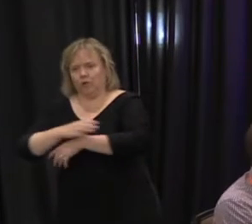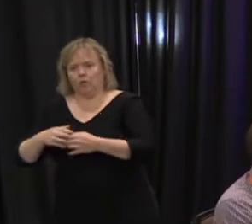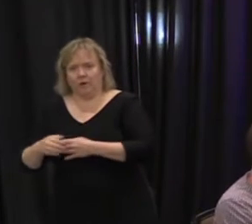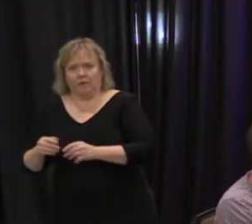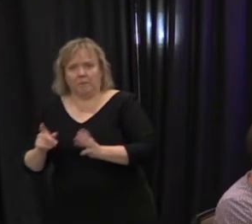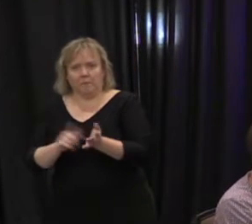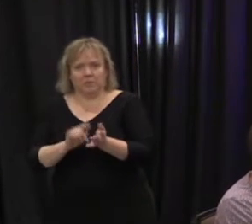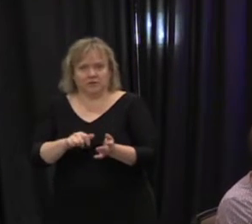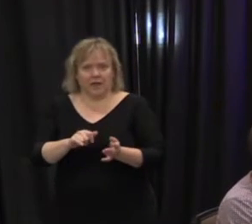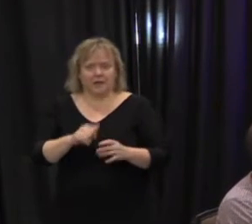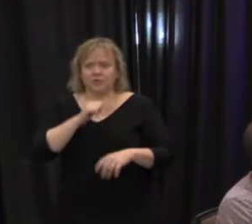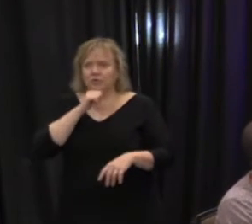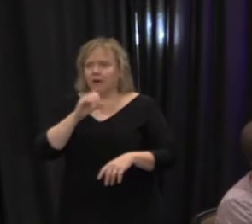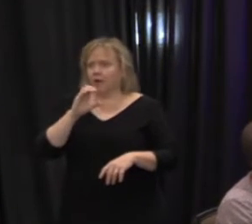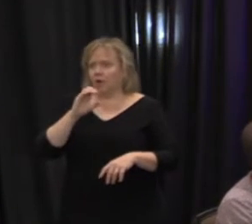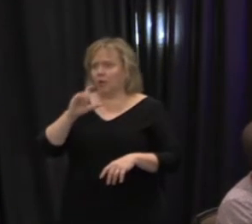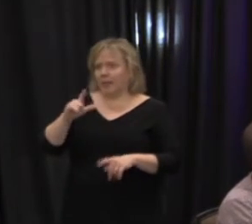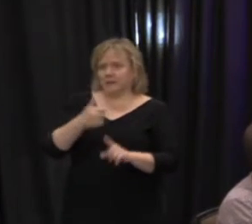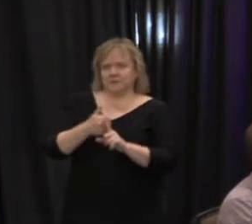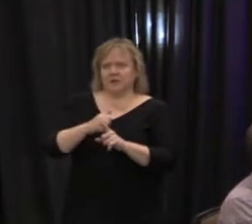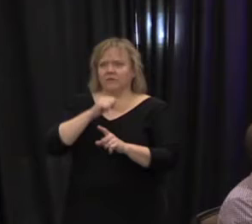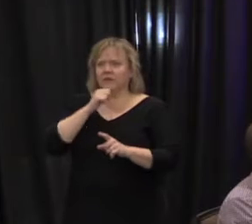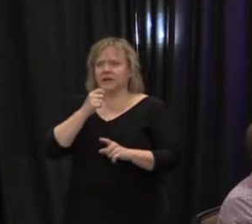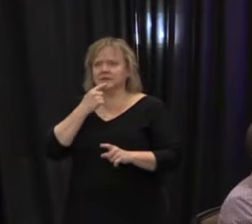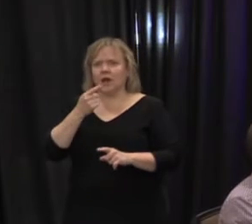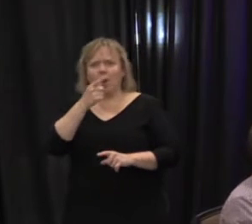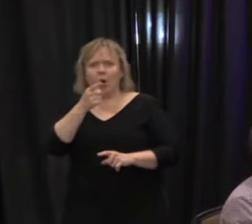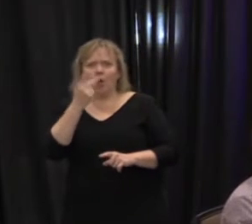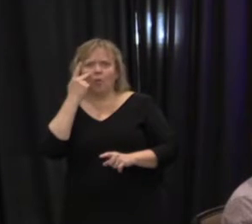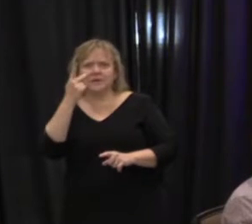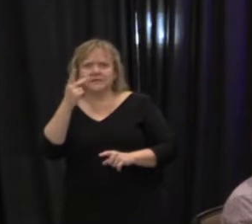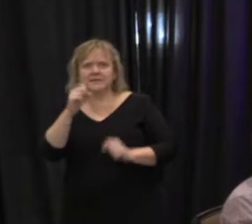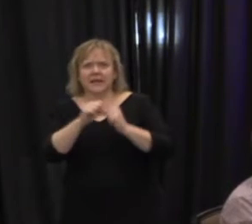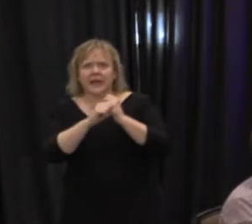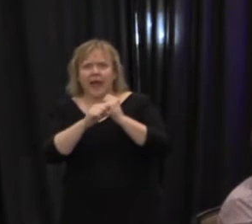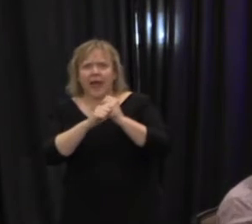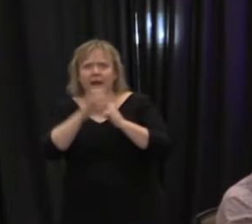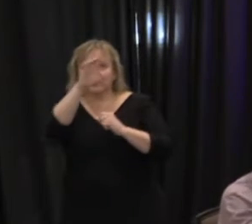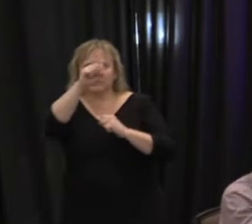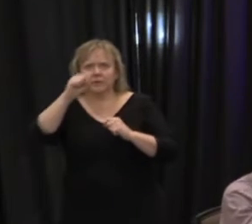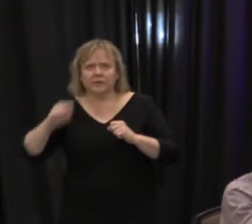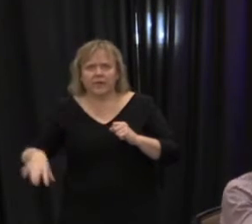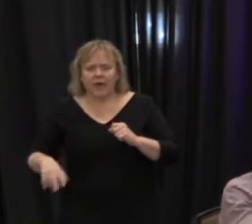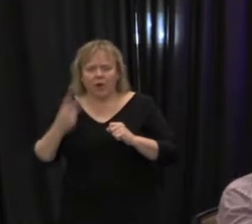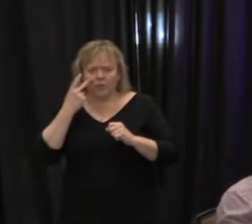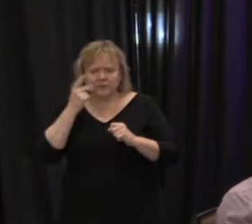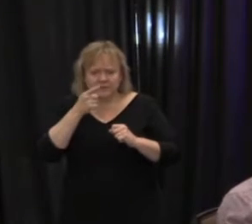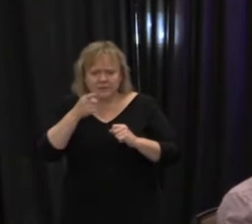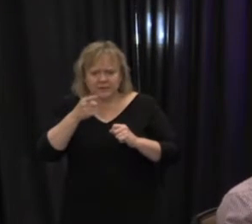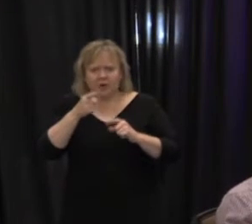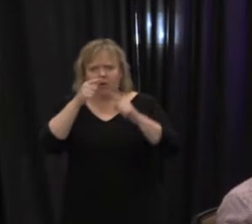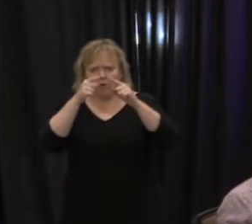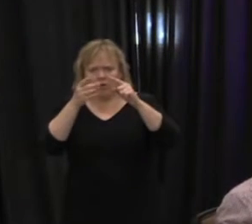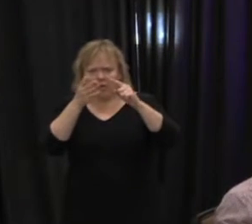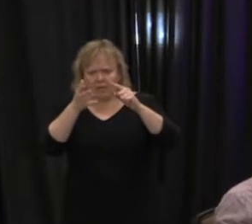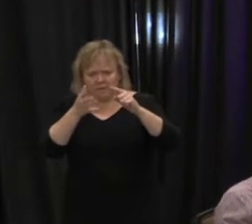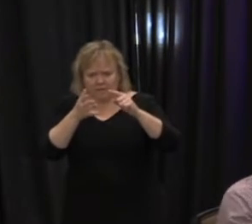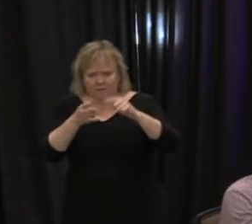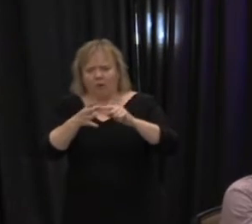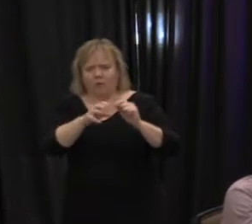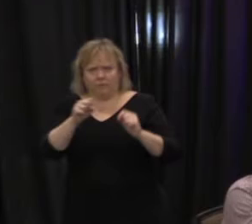for example, didn't just take down the sex works ads, but they took down all the dating ads. And other websites are